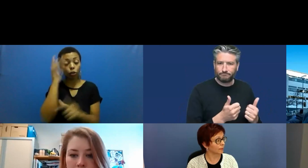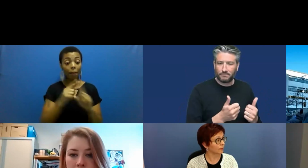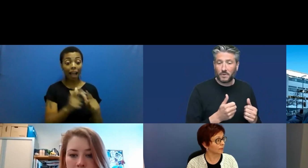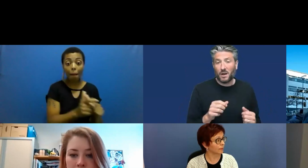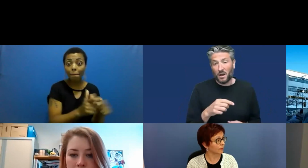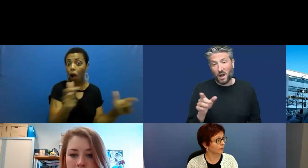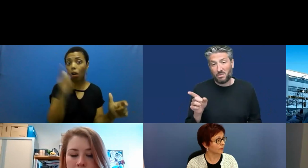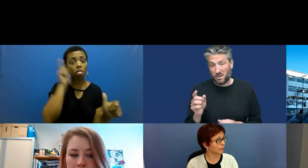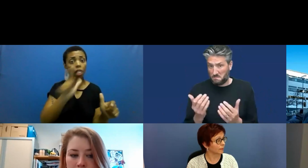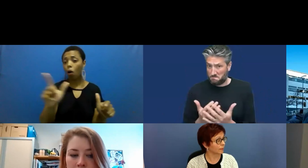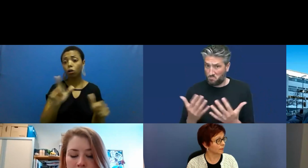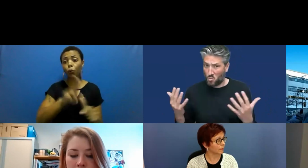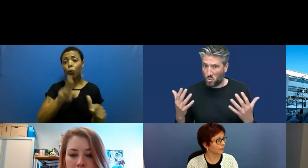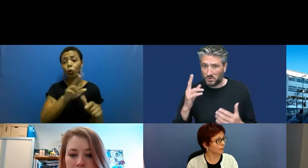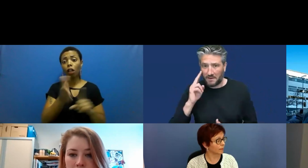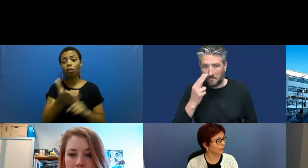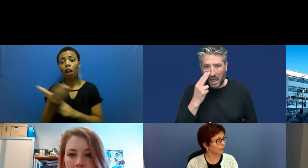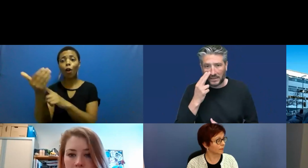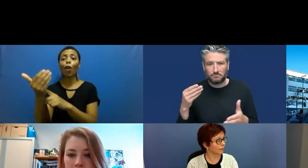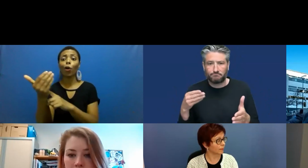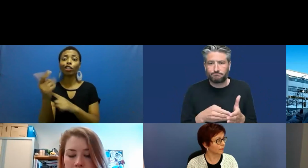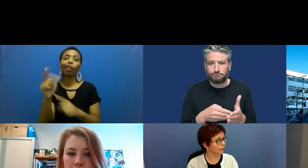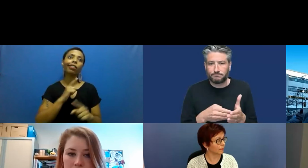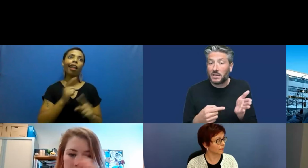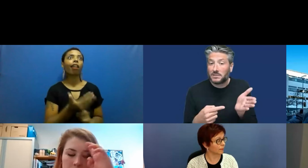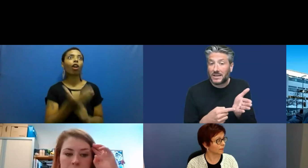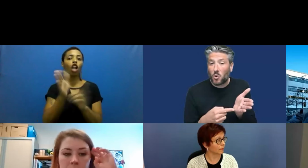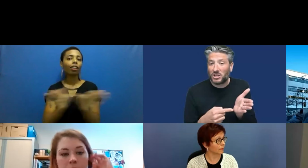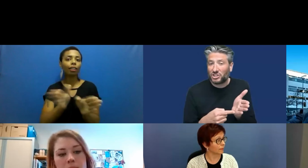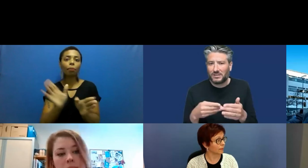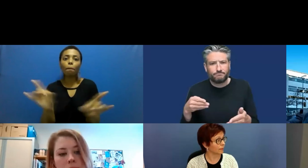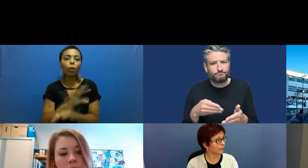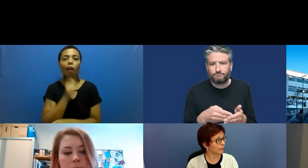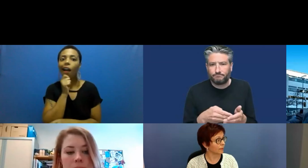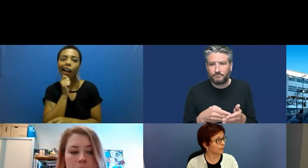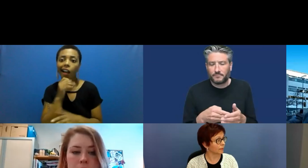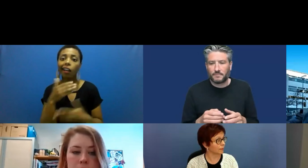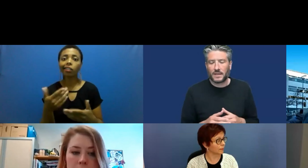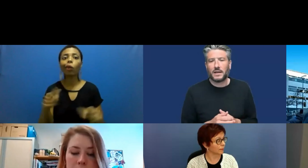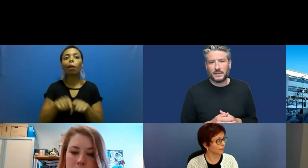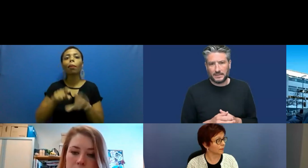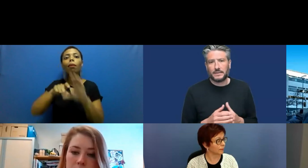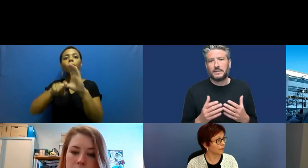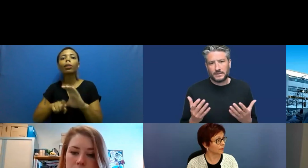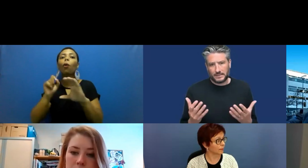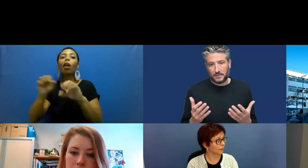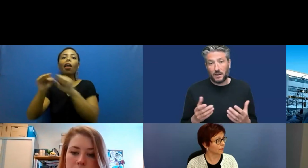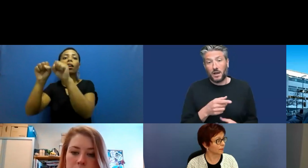assistive technology or any technology at all, and always are depending on assistance.